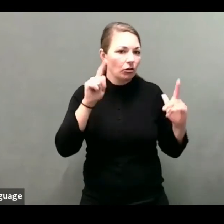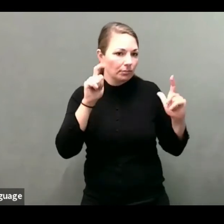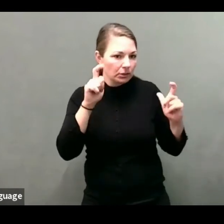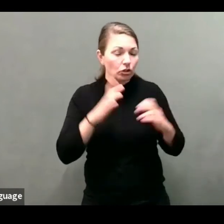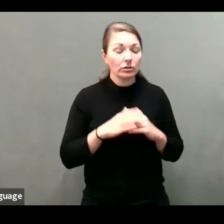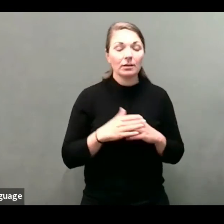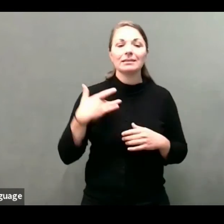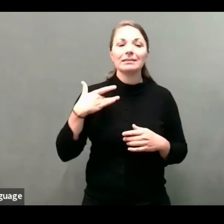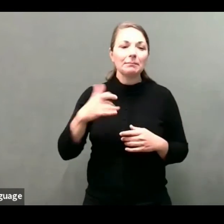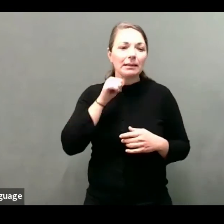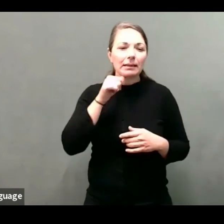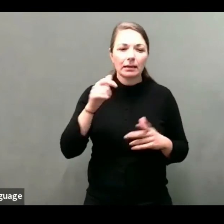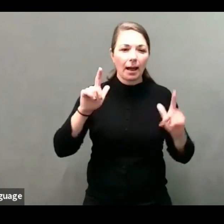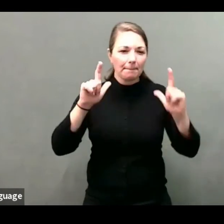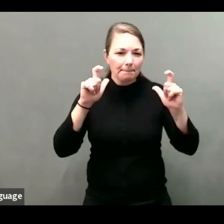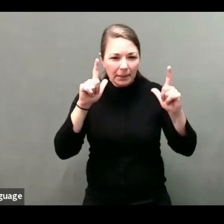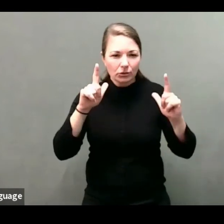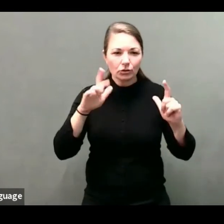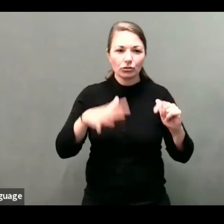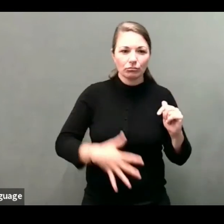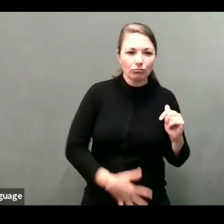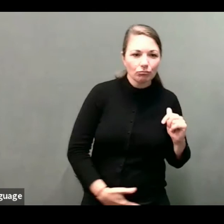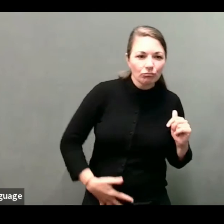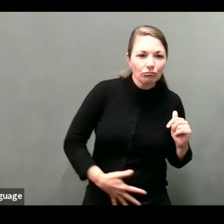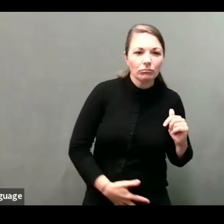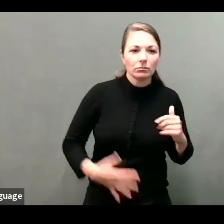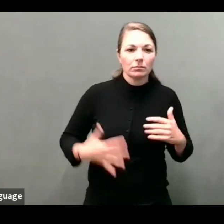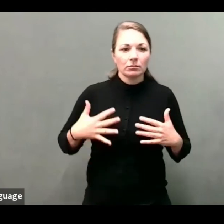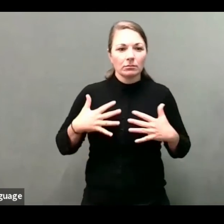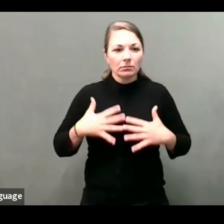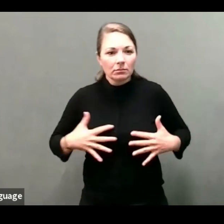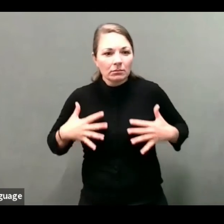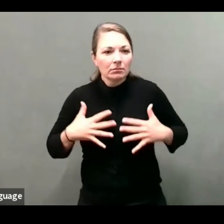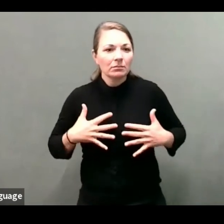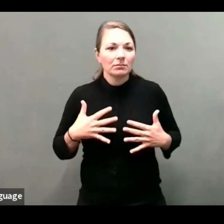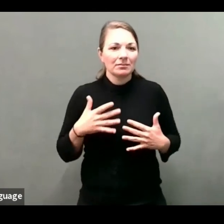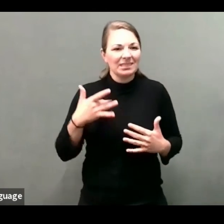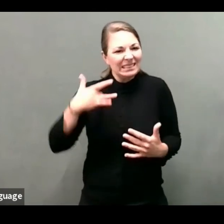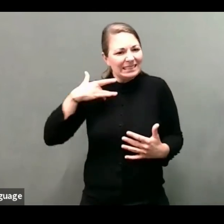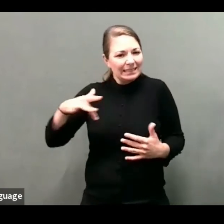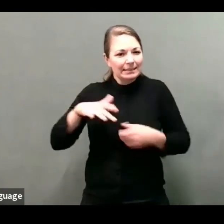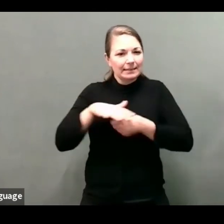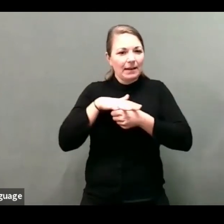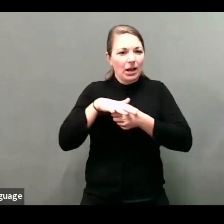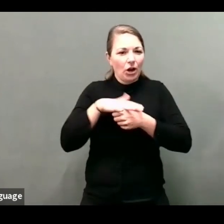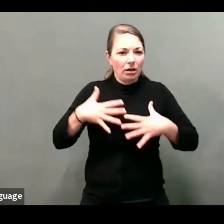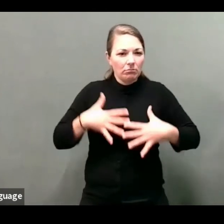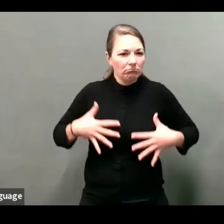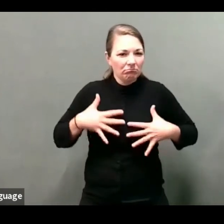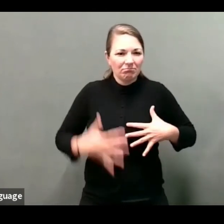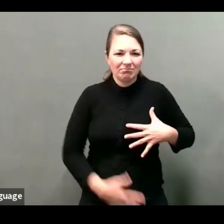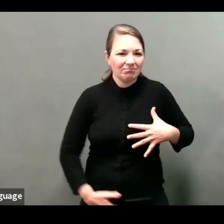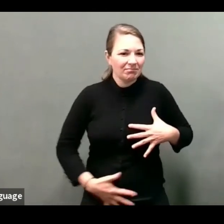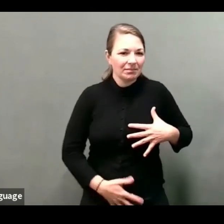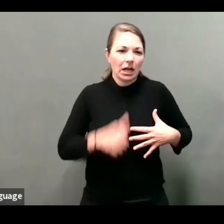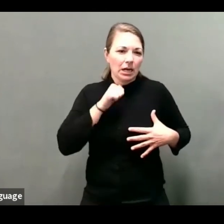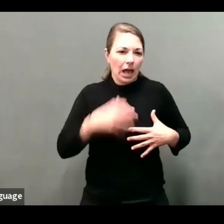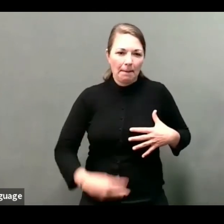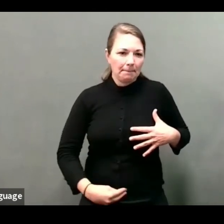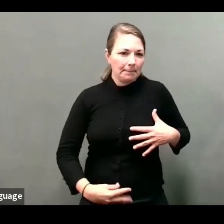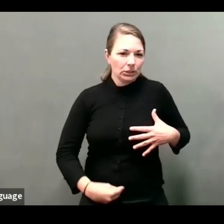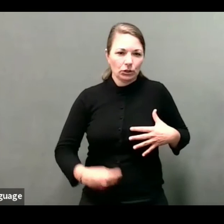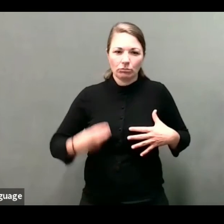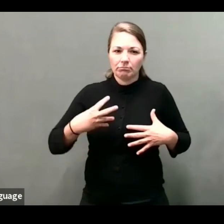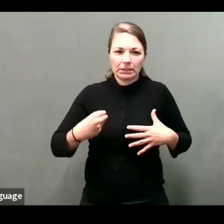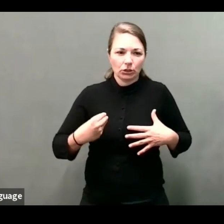genitalia or breasts or other areas that the patient may find sensitive. That's because these photographs